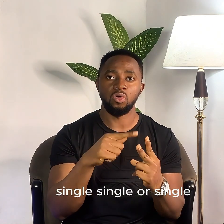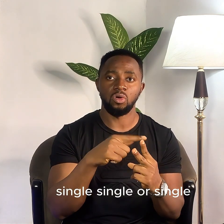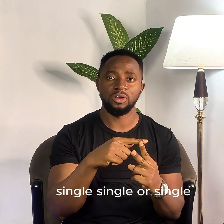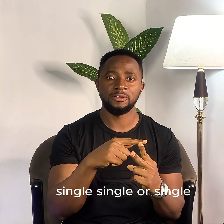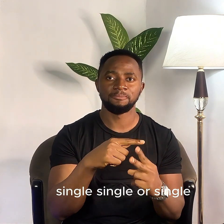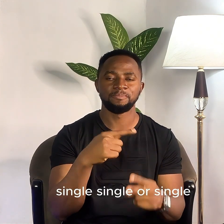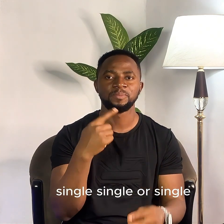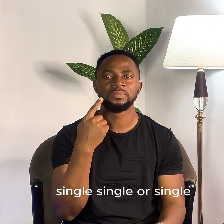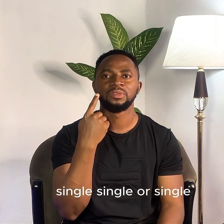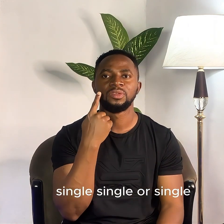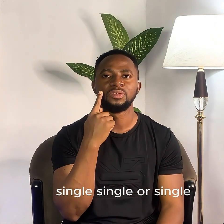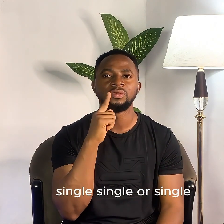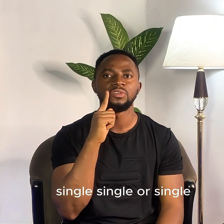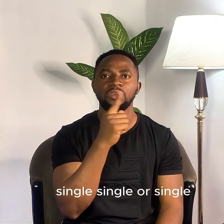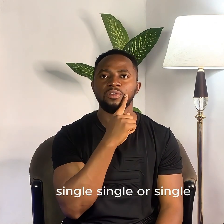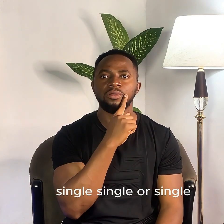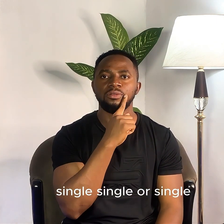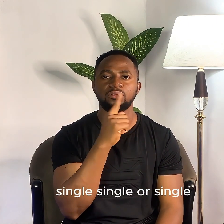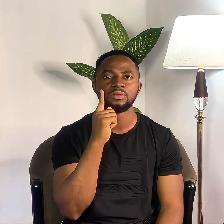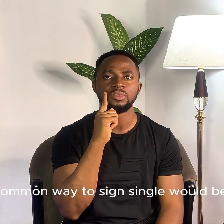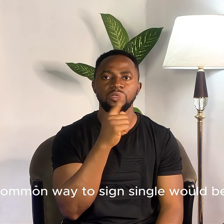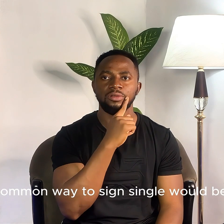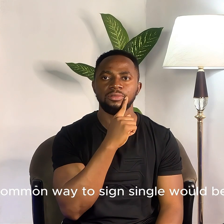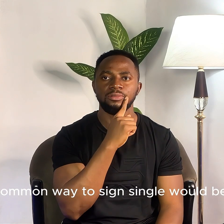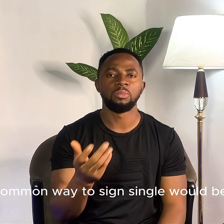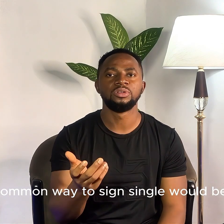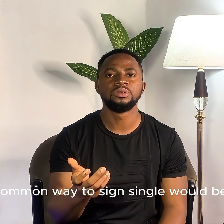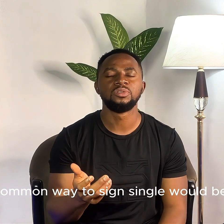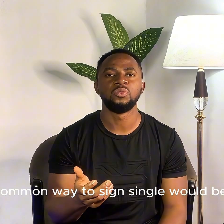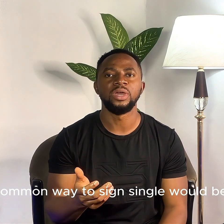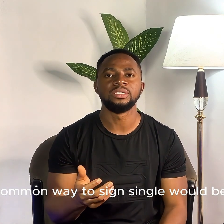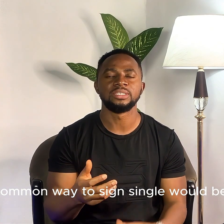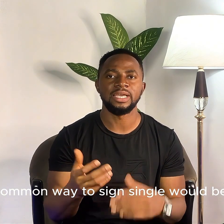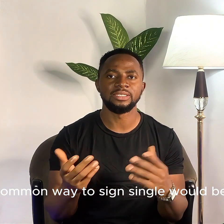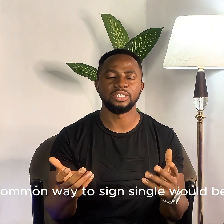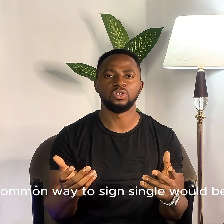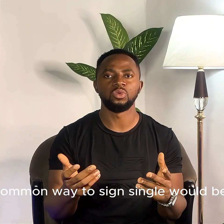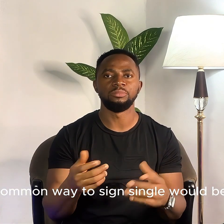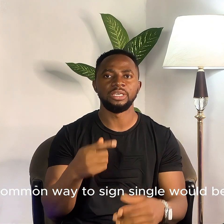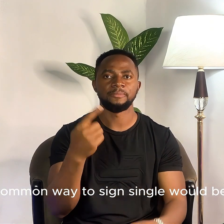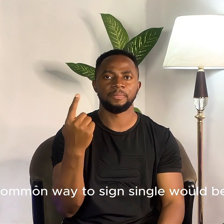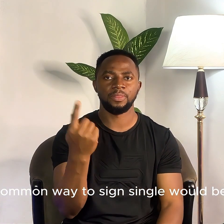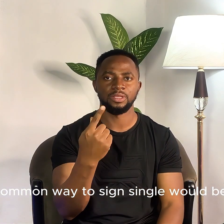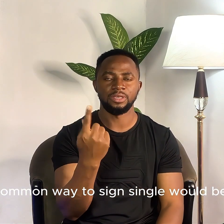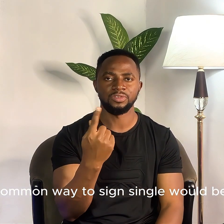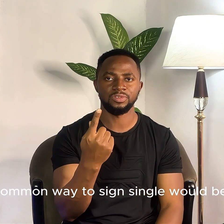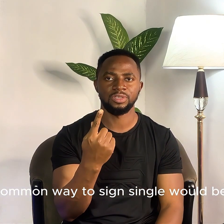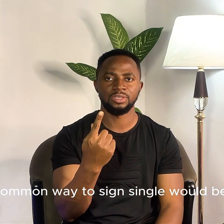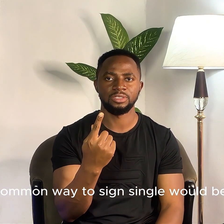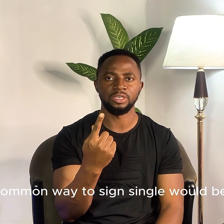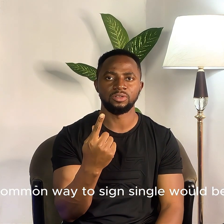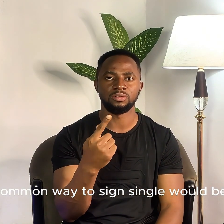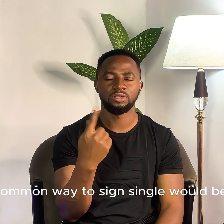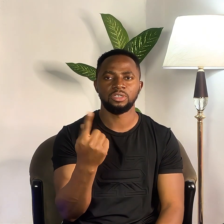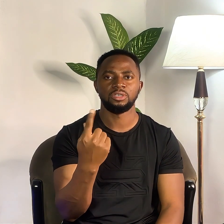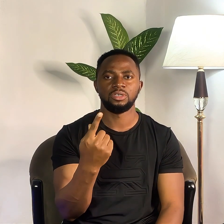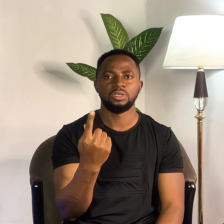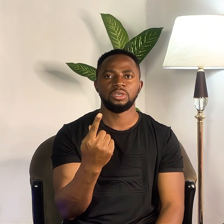or single, single. Common way to sign single would be this, single.